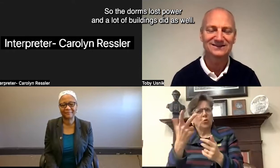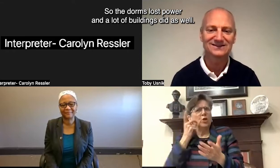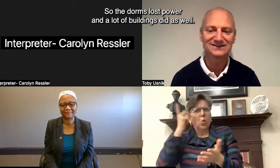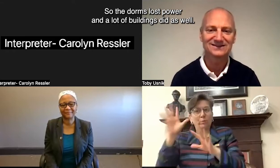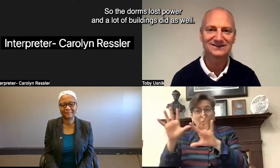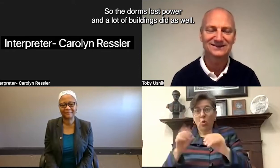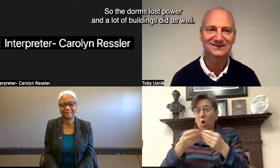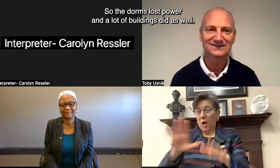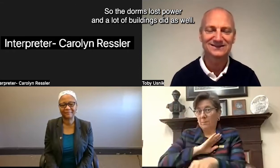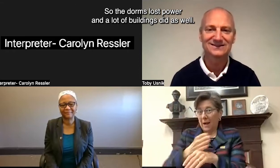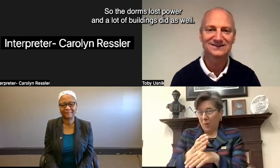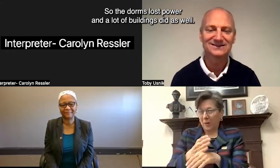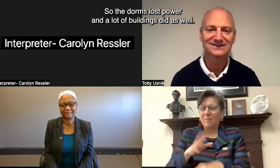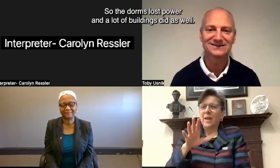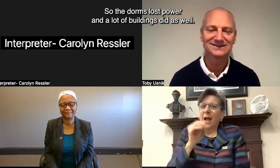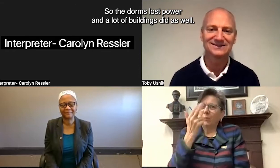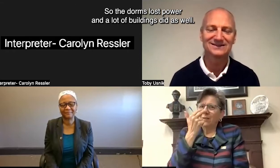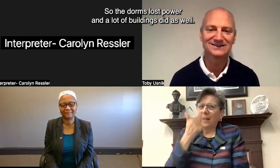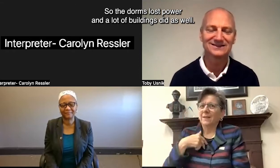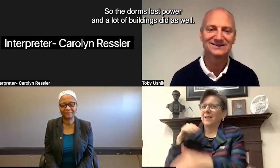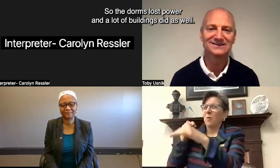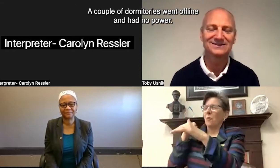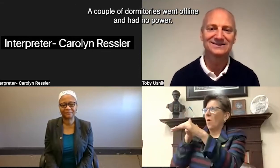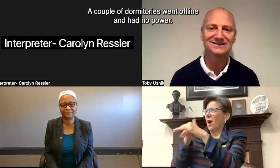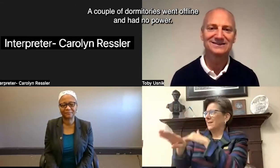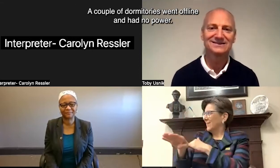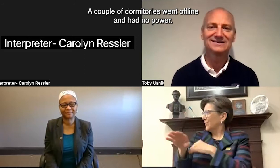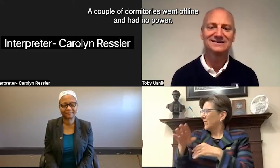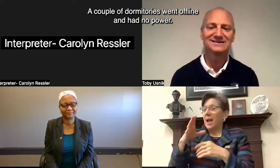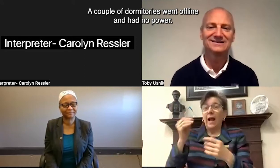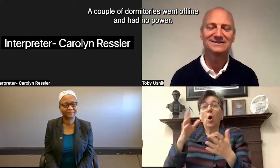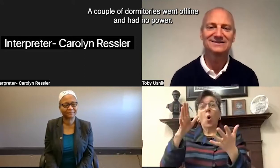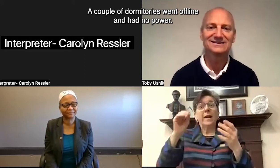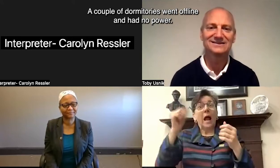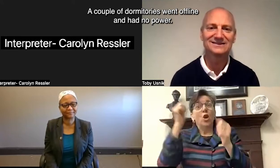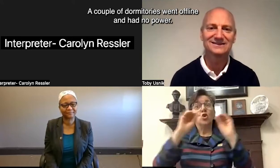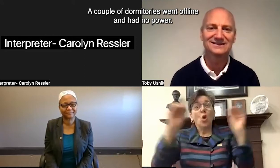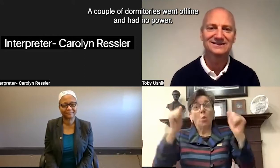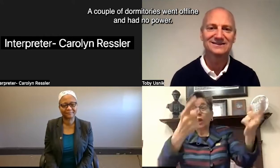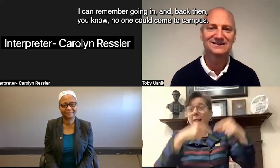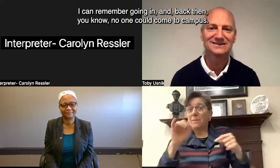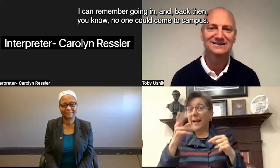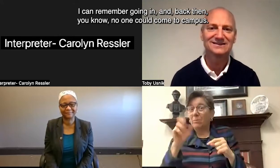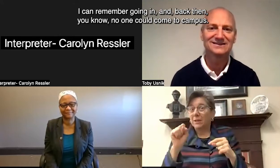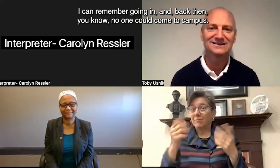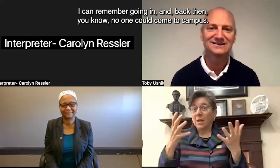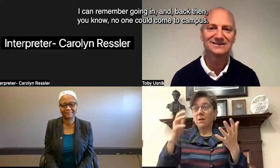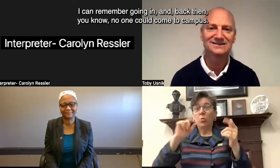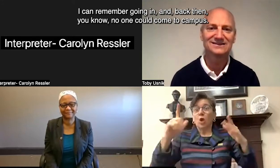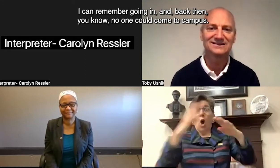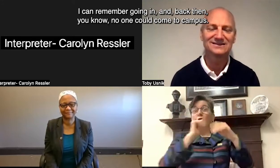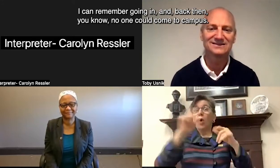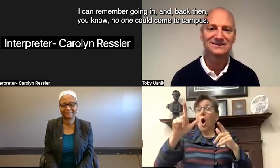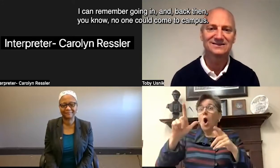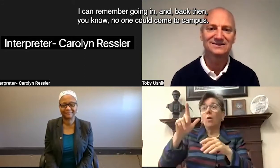a lot of buildings did as well. A couple of dormitories went offline and had no power. I can remember going in, and back then, you know, no